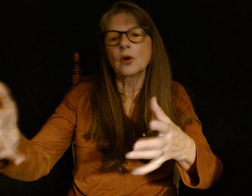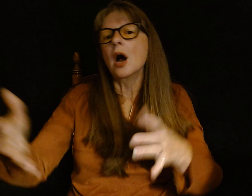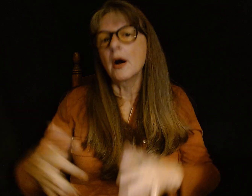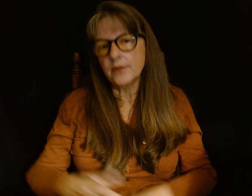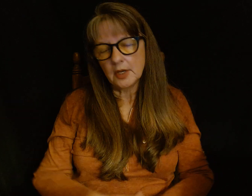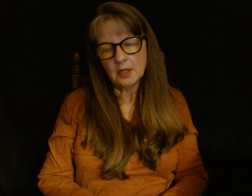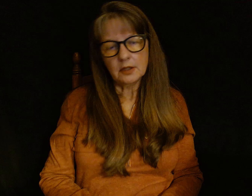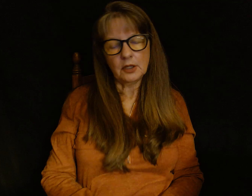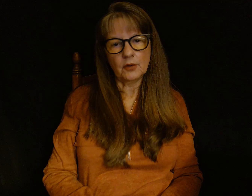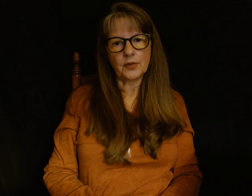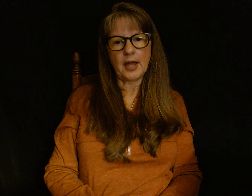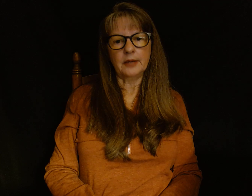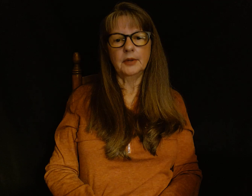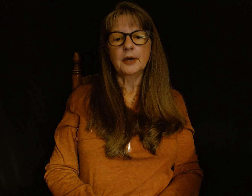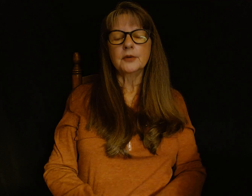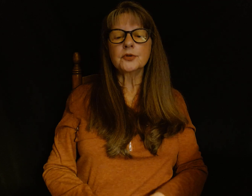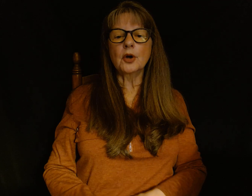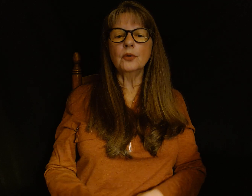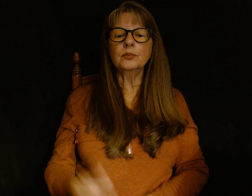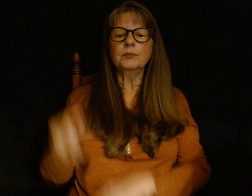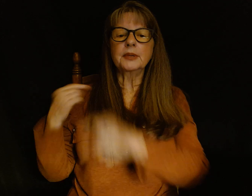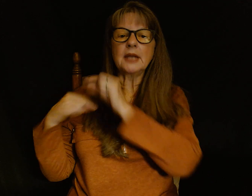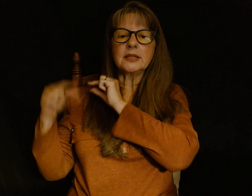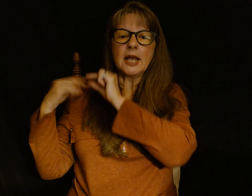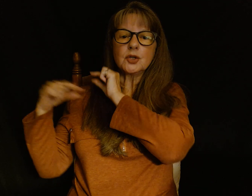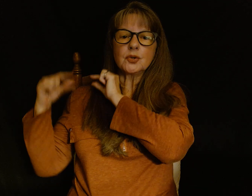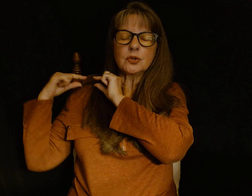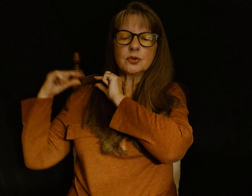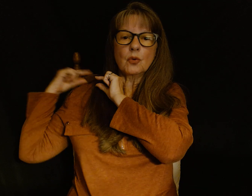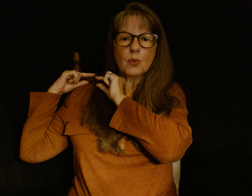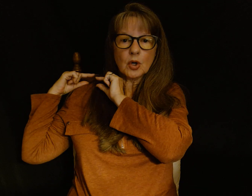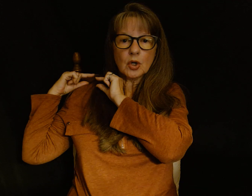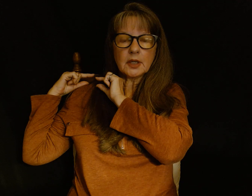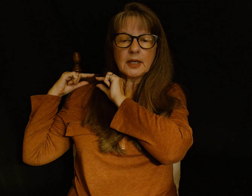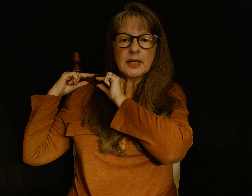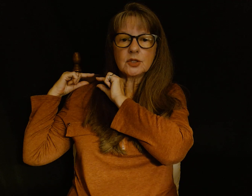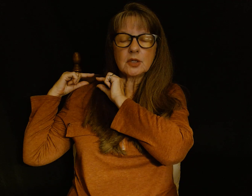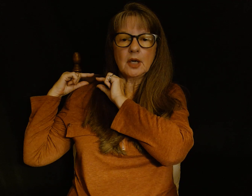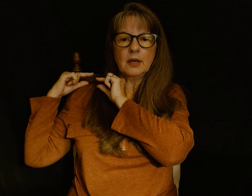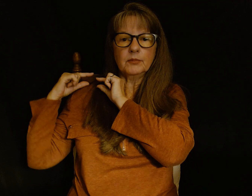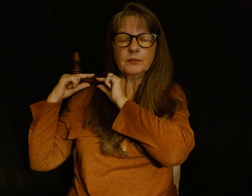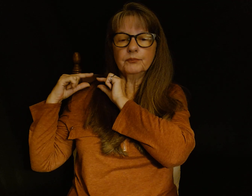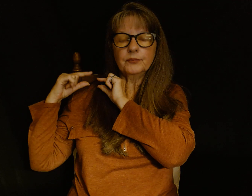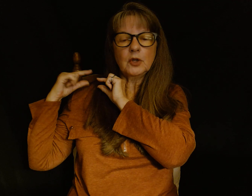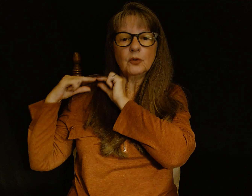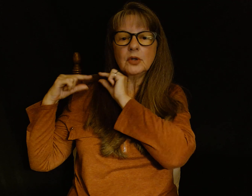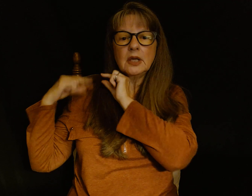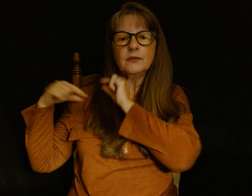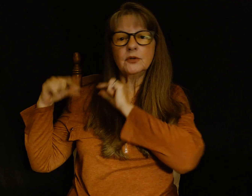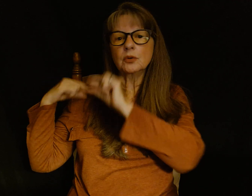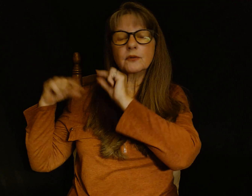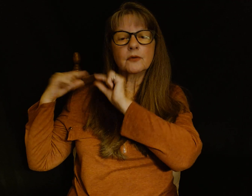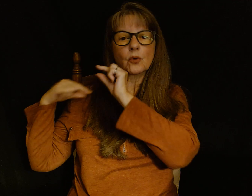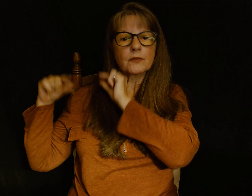of, that. So, but that's ancestral work. It's, you could even do it for